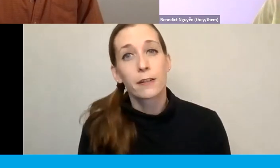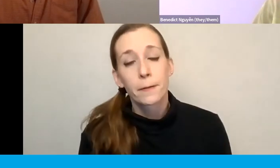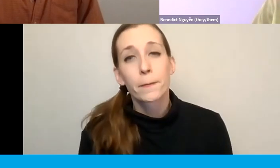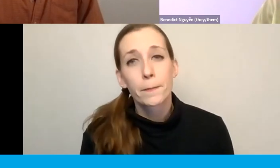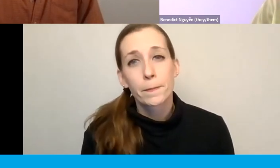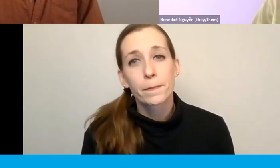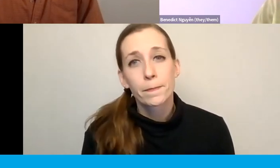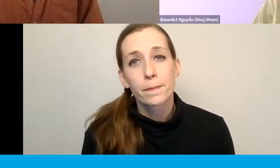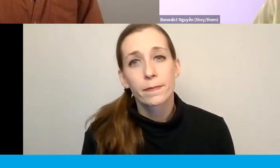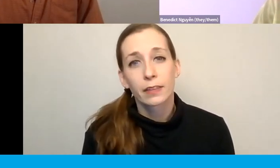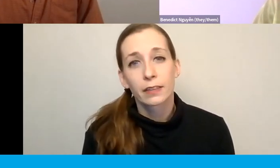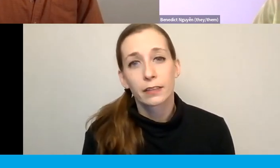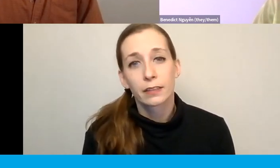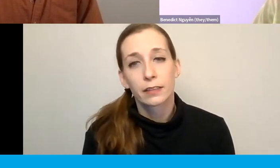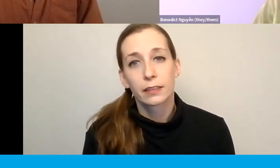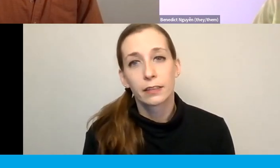And